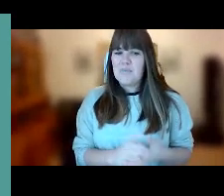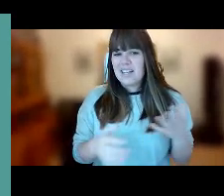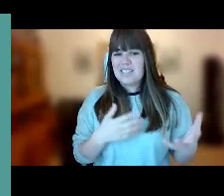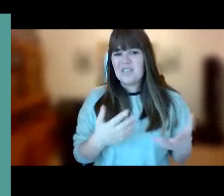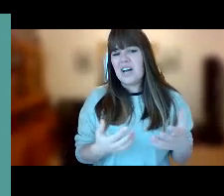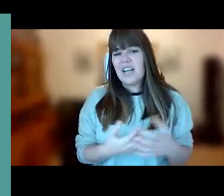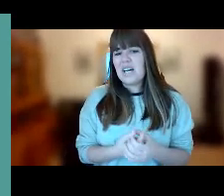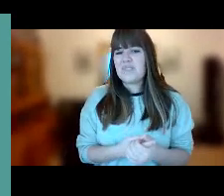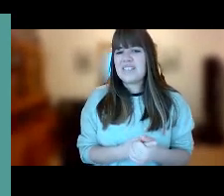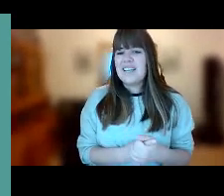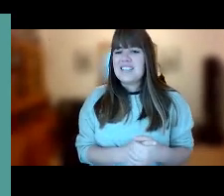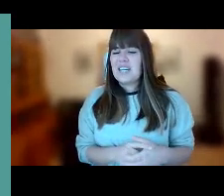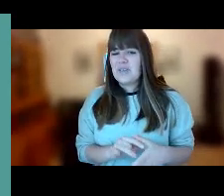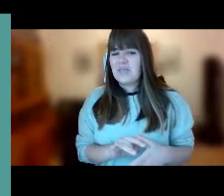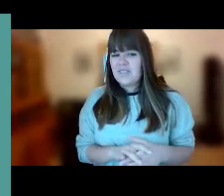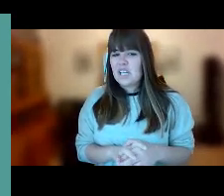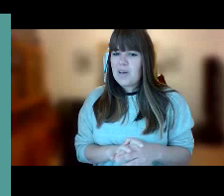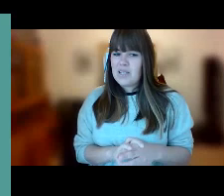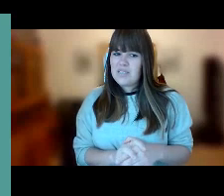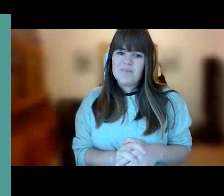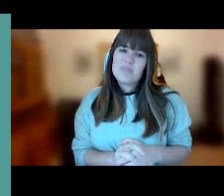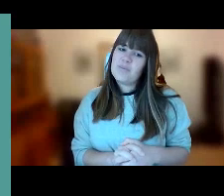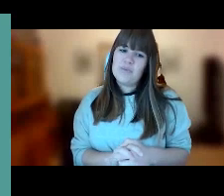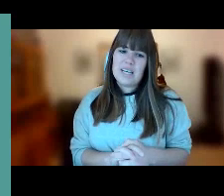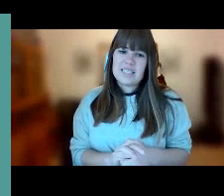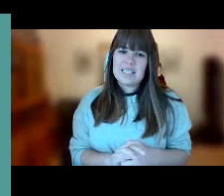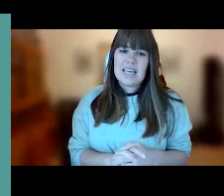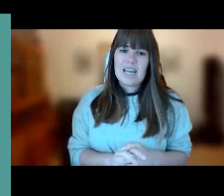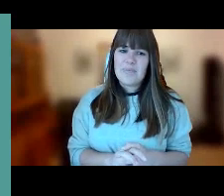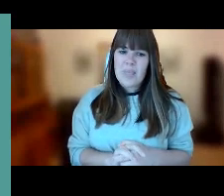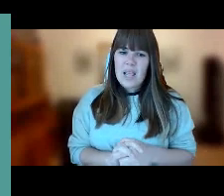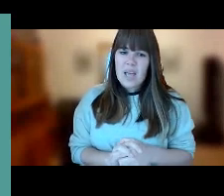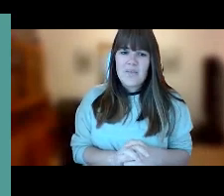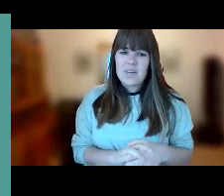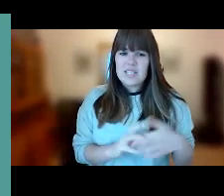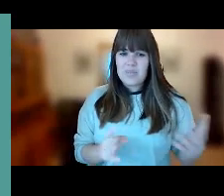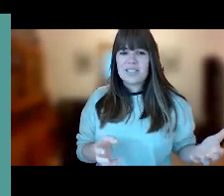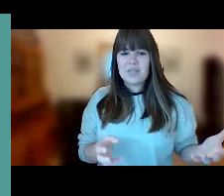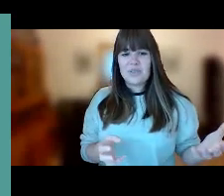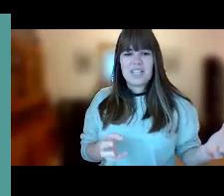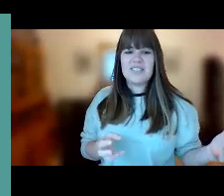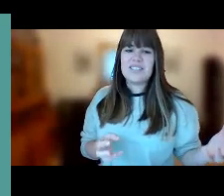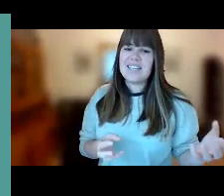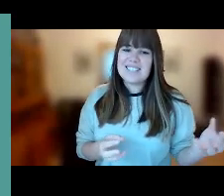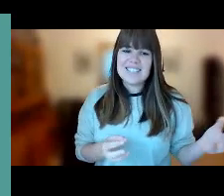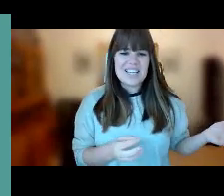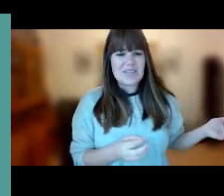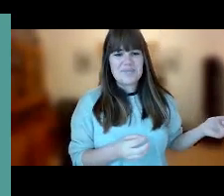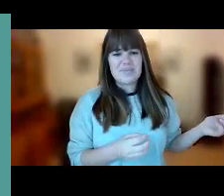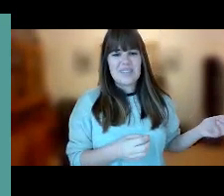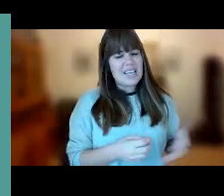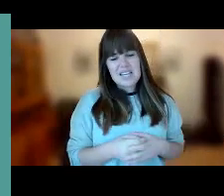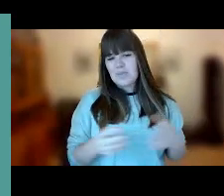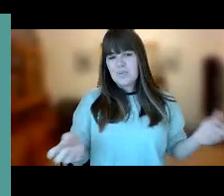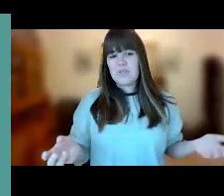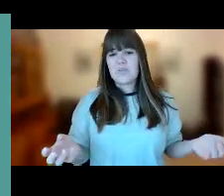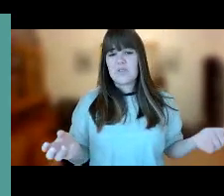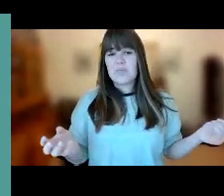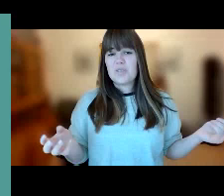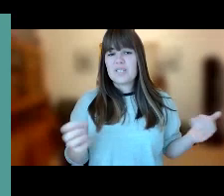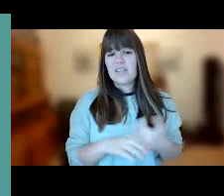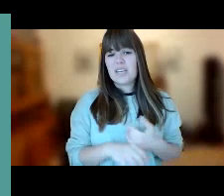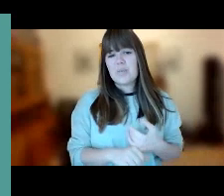maybe impacted on our lives. So thinking about this small words, as I say, hopefully some practical strategies, has been a